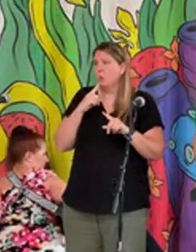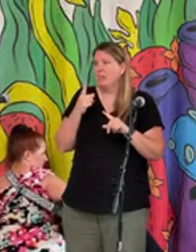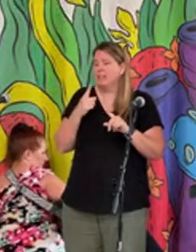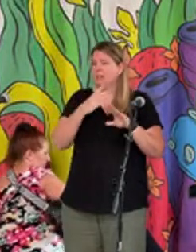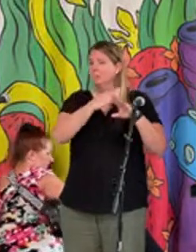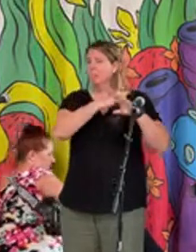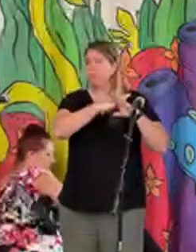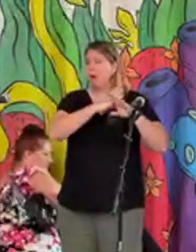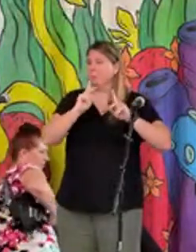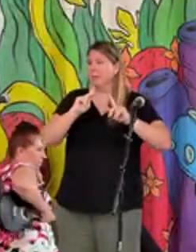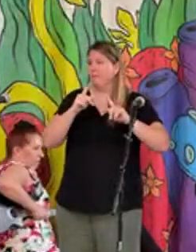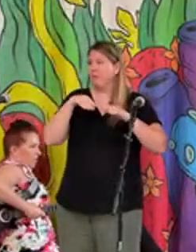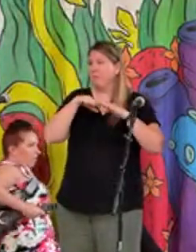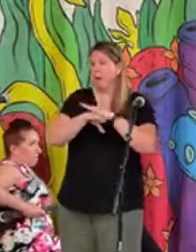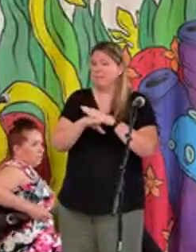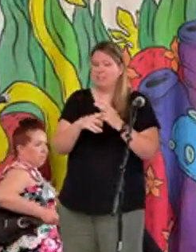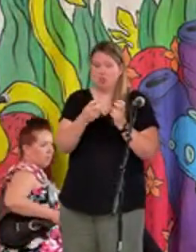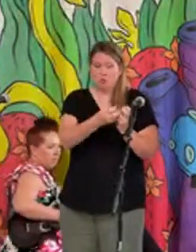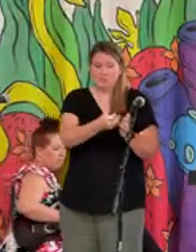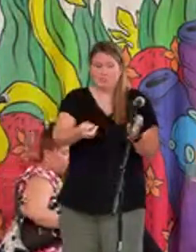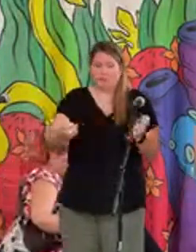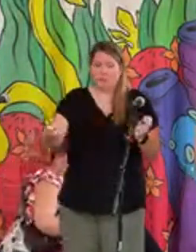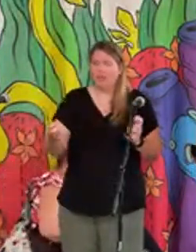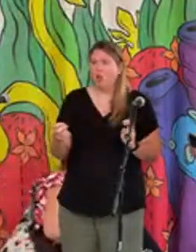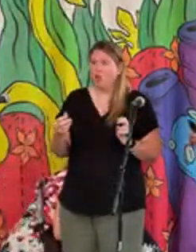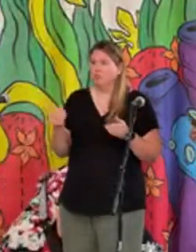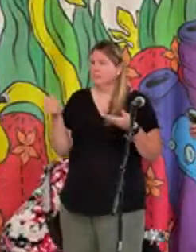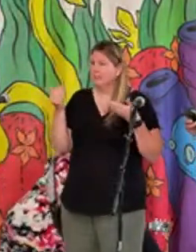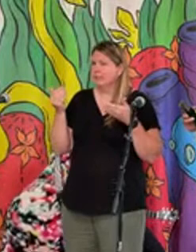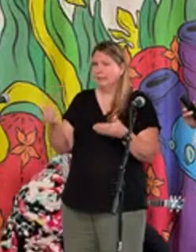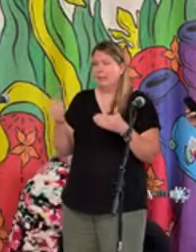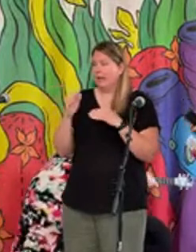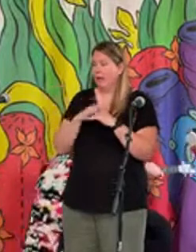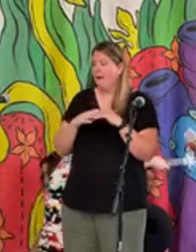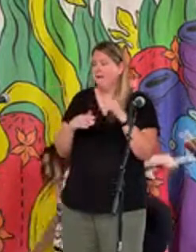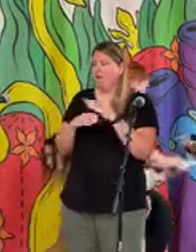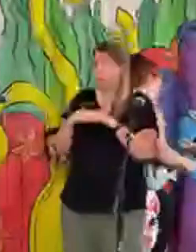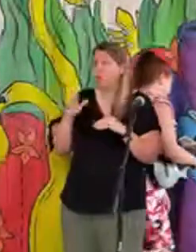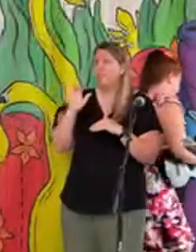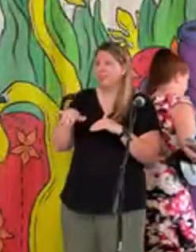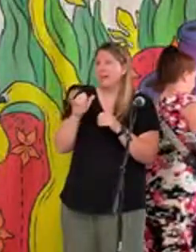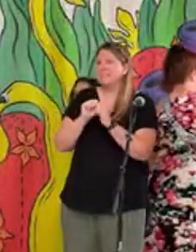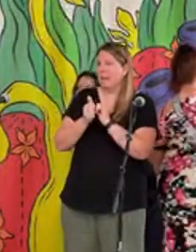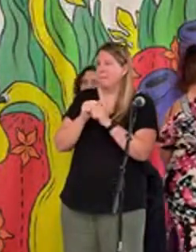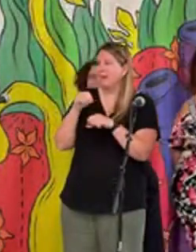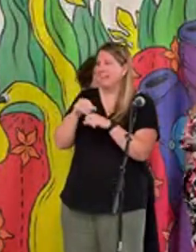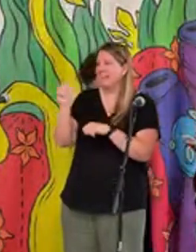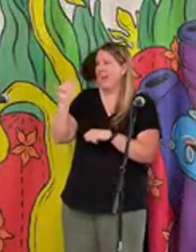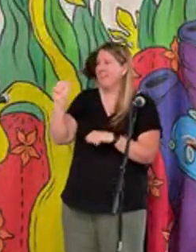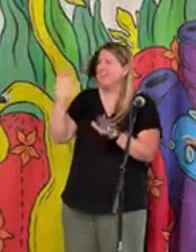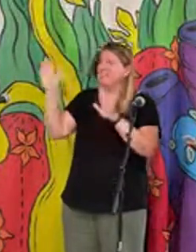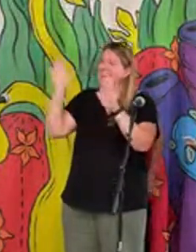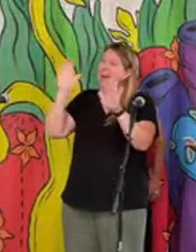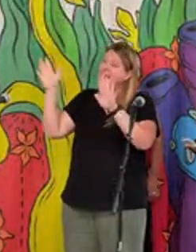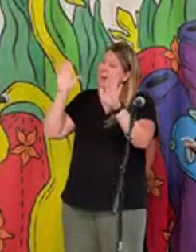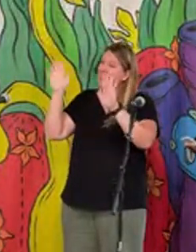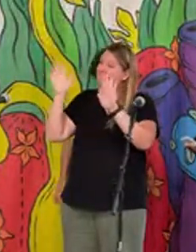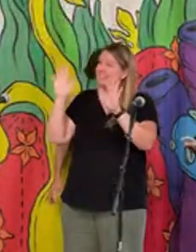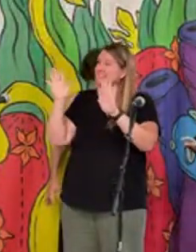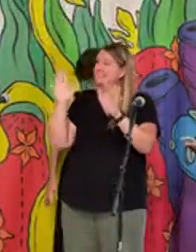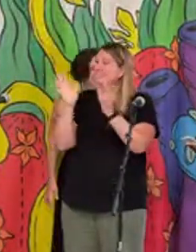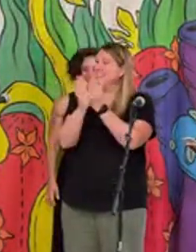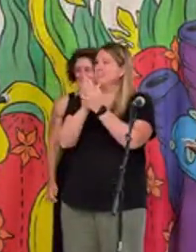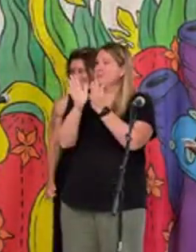then you could populate this area. Get comfortable. That is a campaign in Athens. Hi, everyone. Give